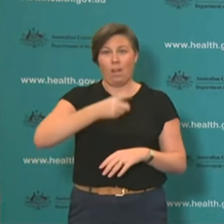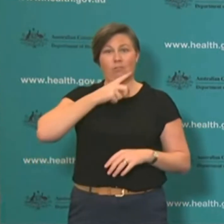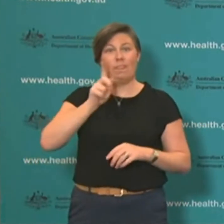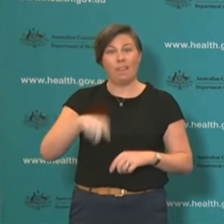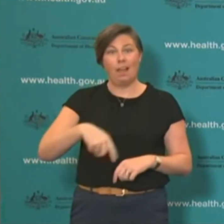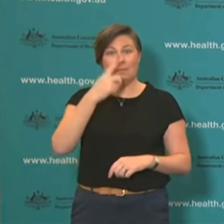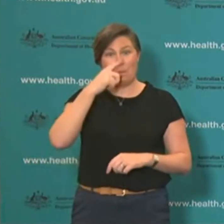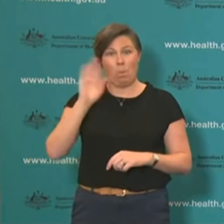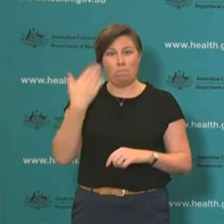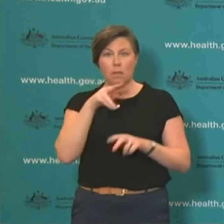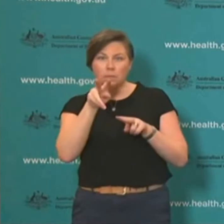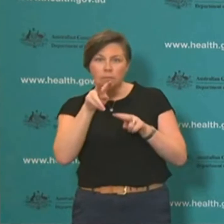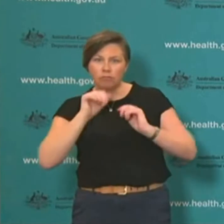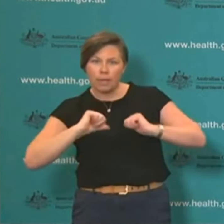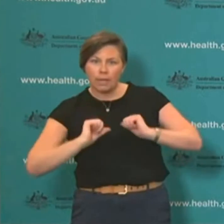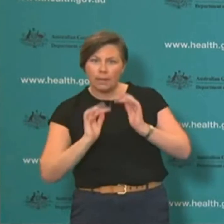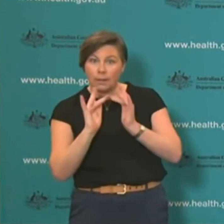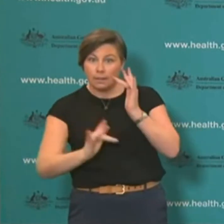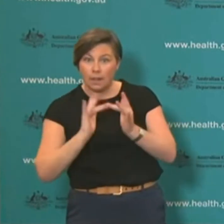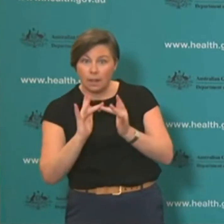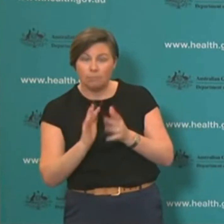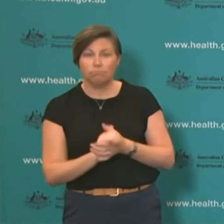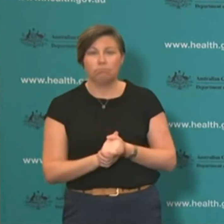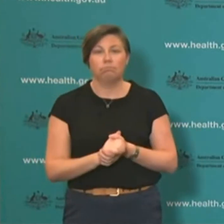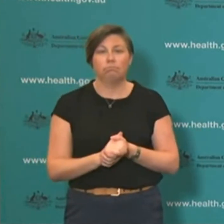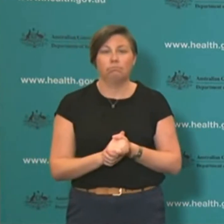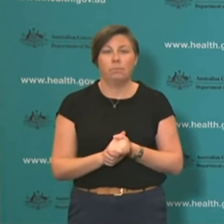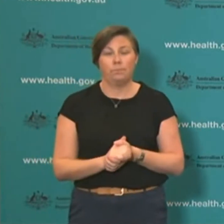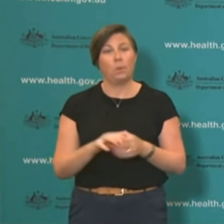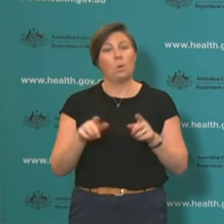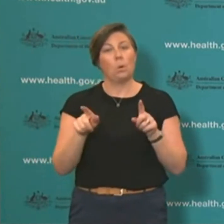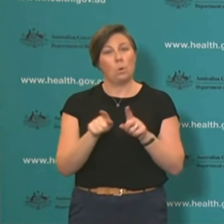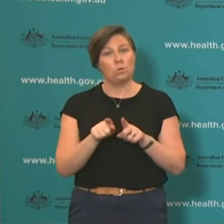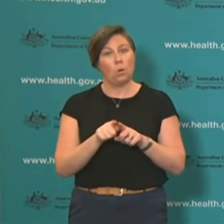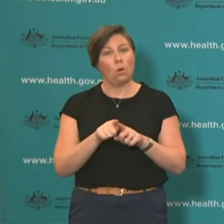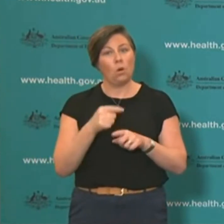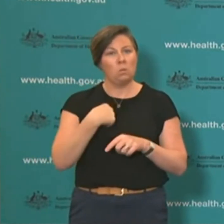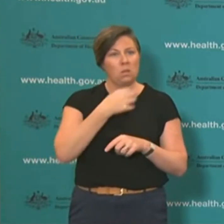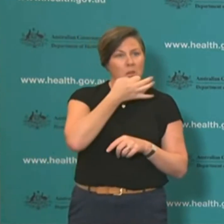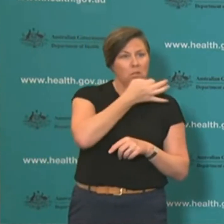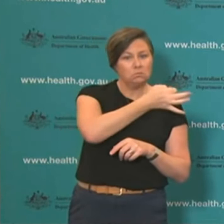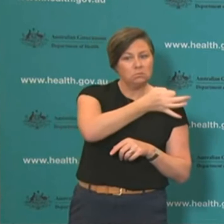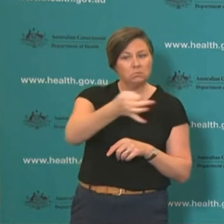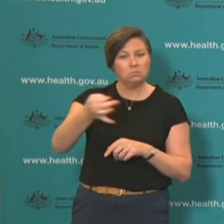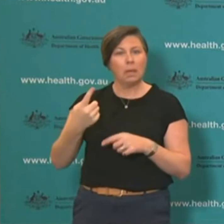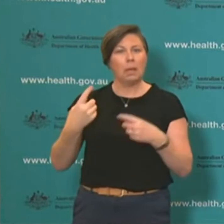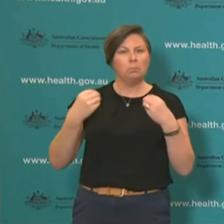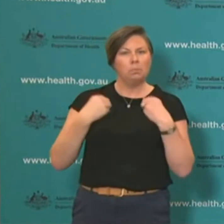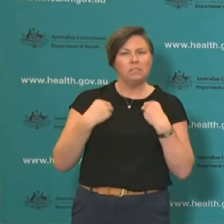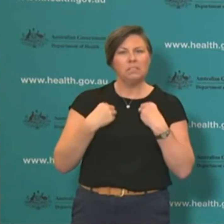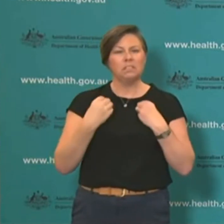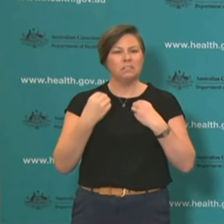ensured through a self-reported survey that providers were aware of the need and